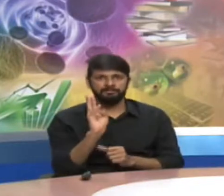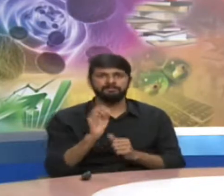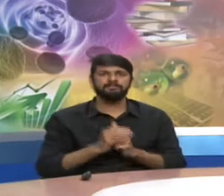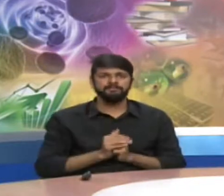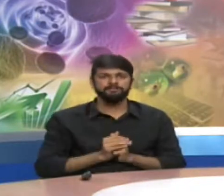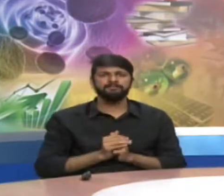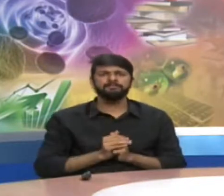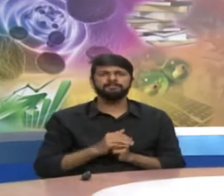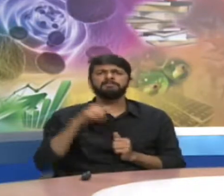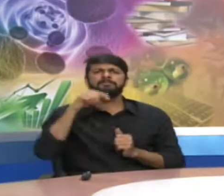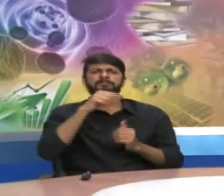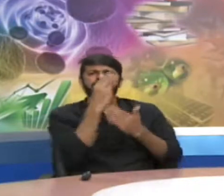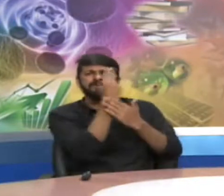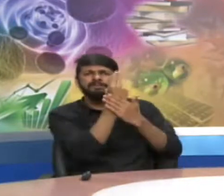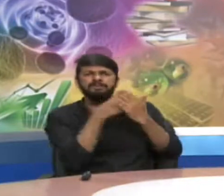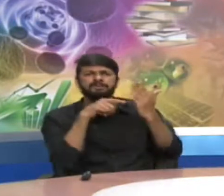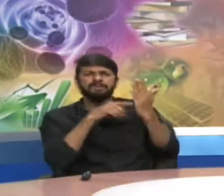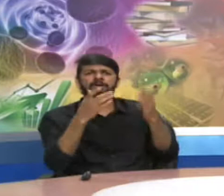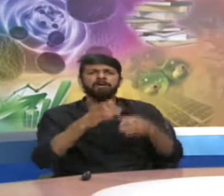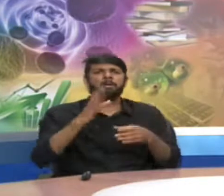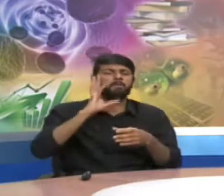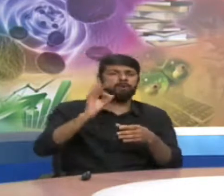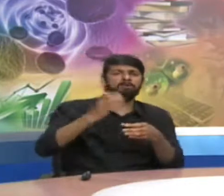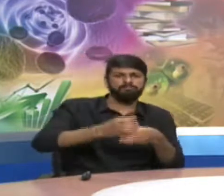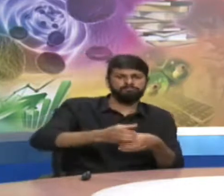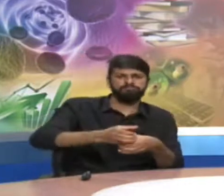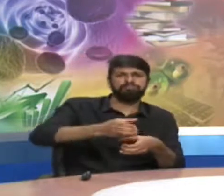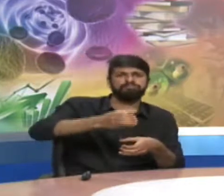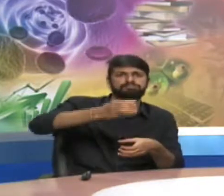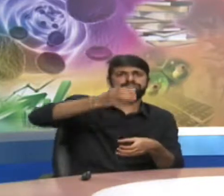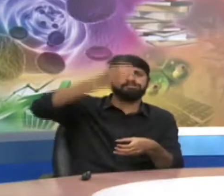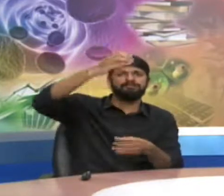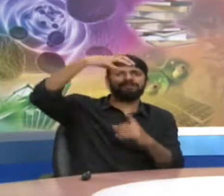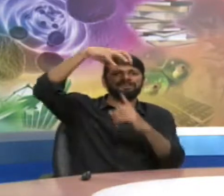Answer number 4, pillars, walls,